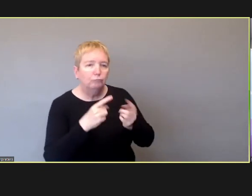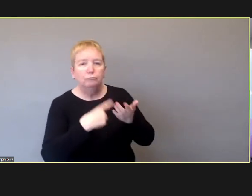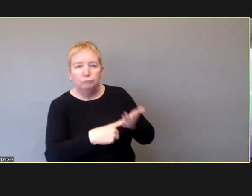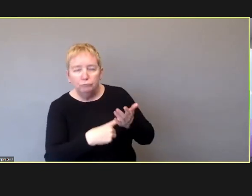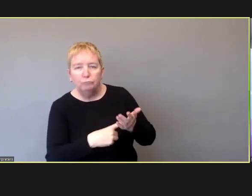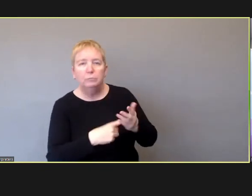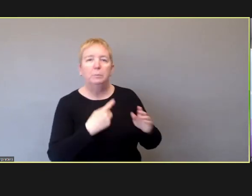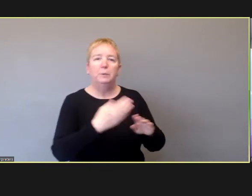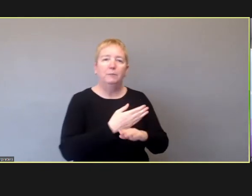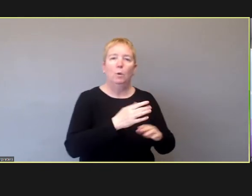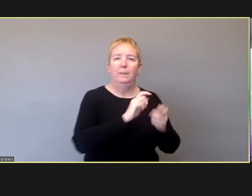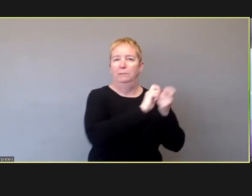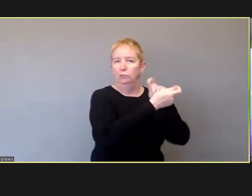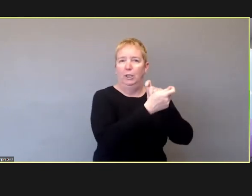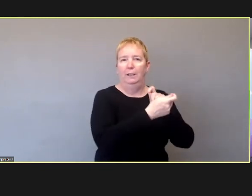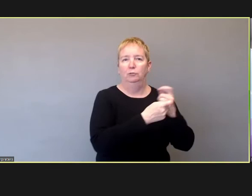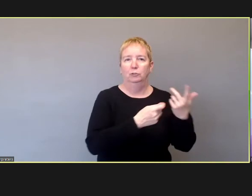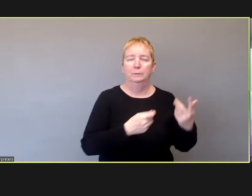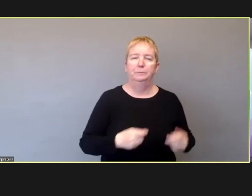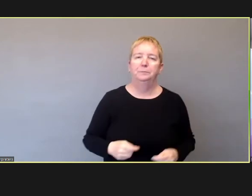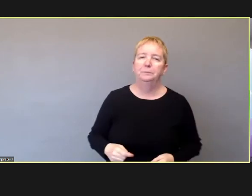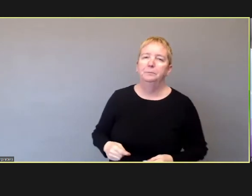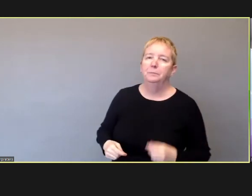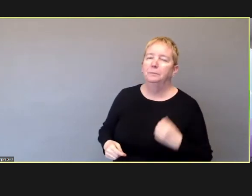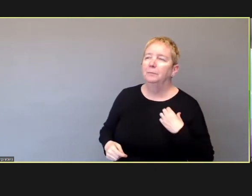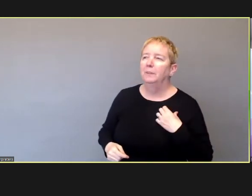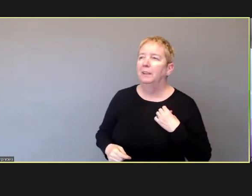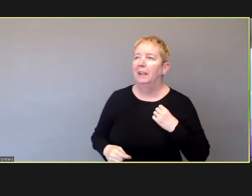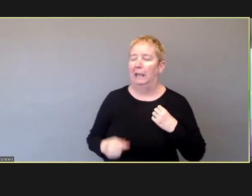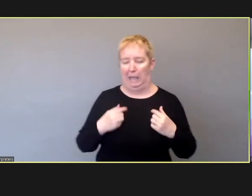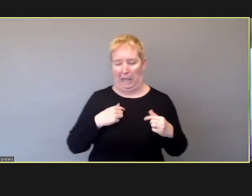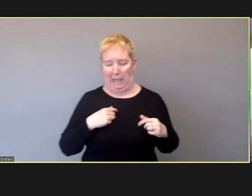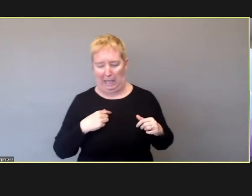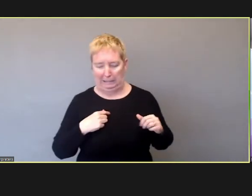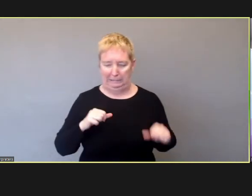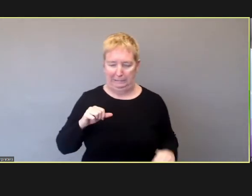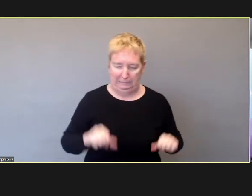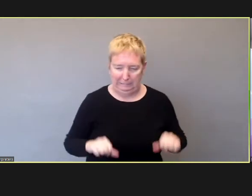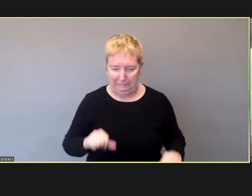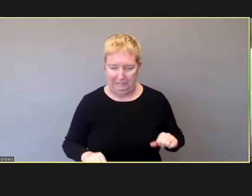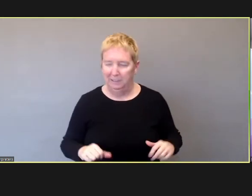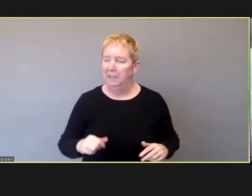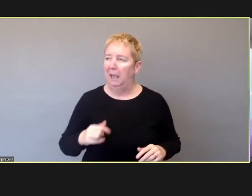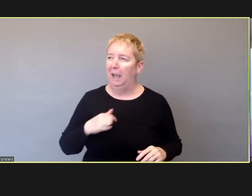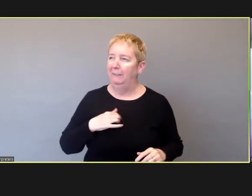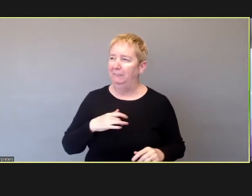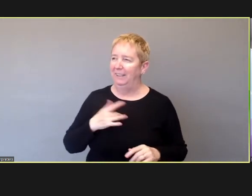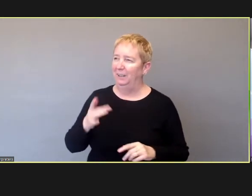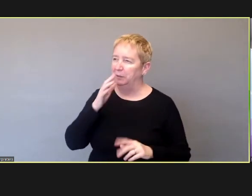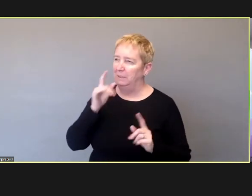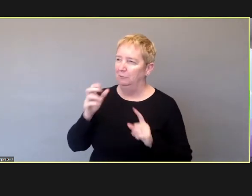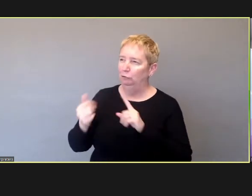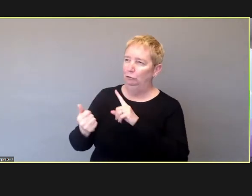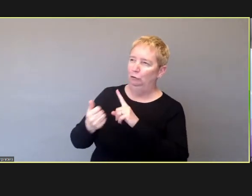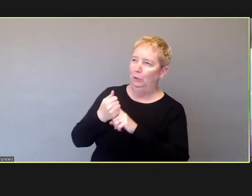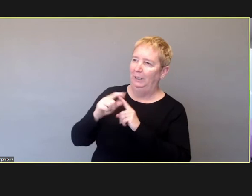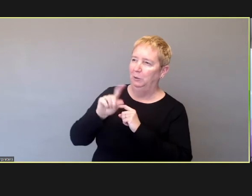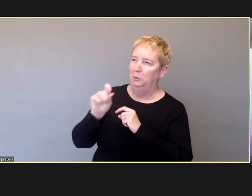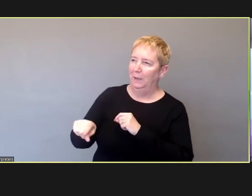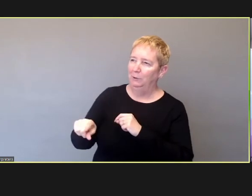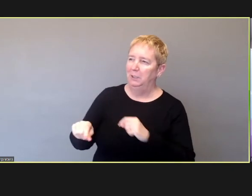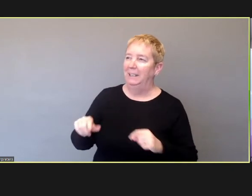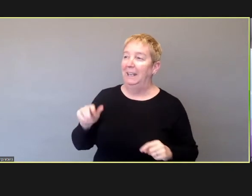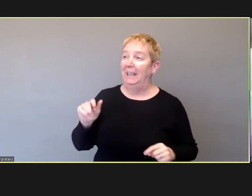on? Chris, I'm worried this is a trick question. And if I say I haven't heard from anyone, that by the time this is over, I'll